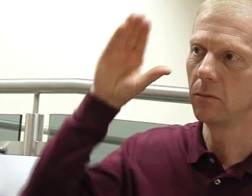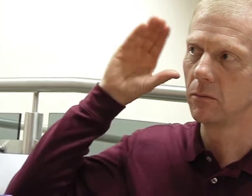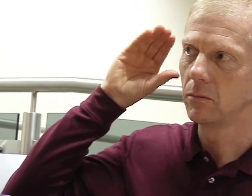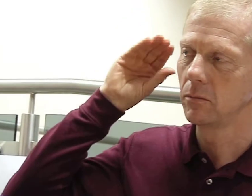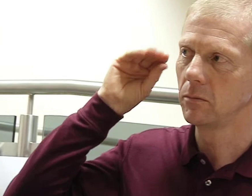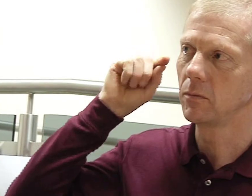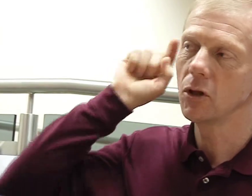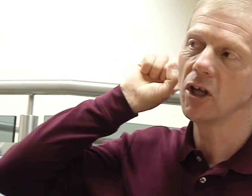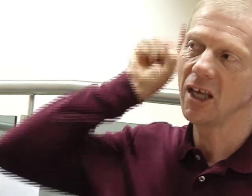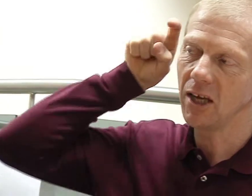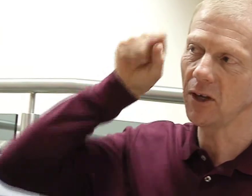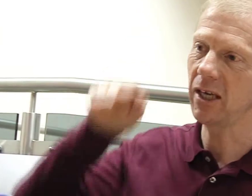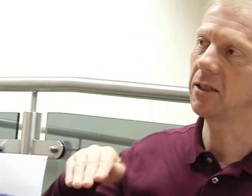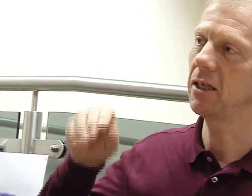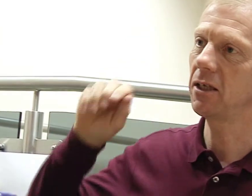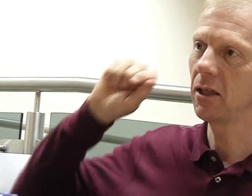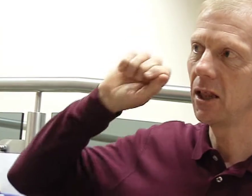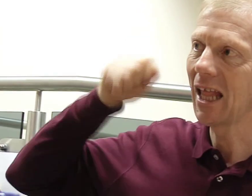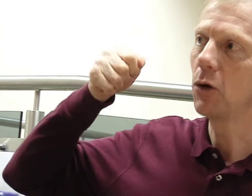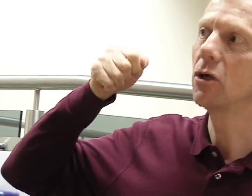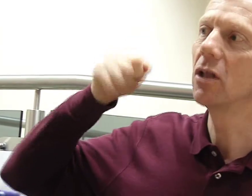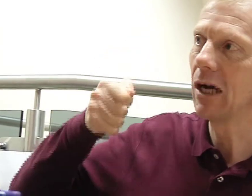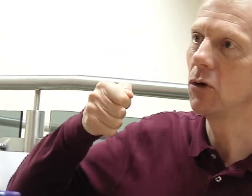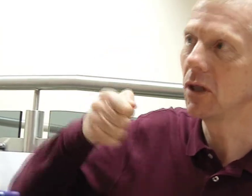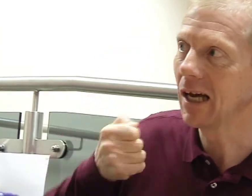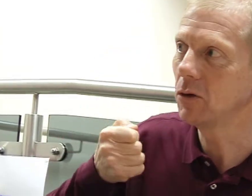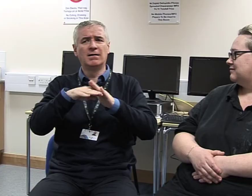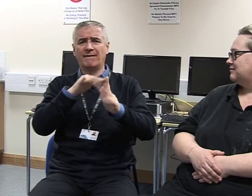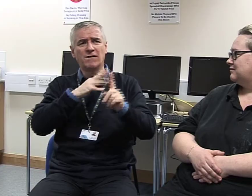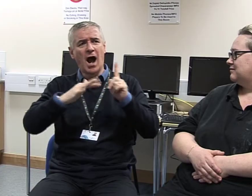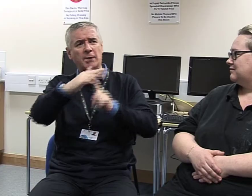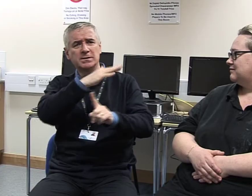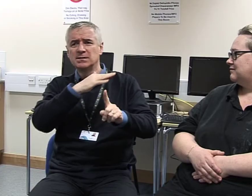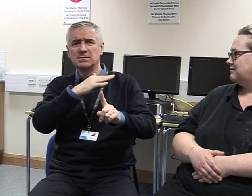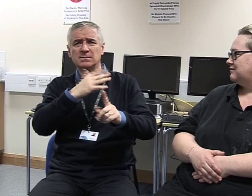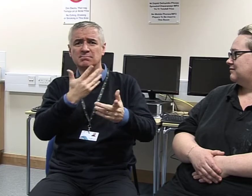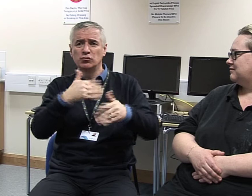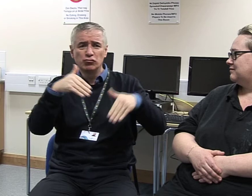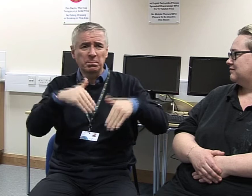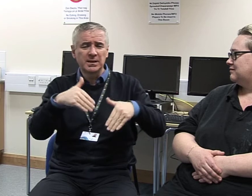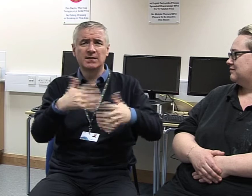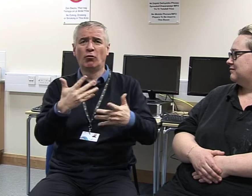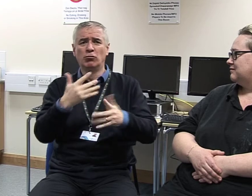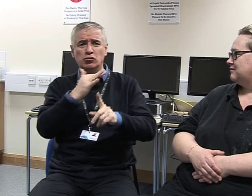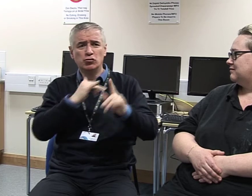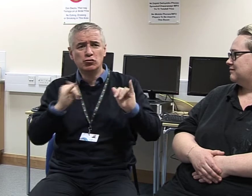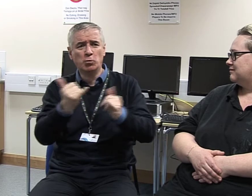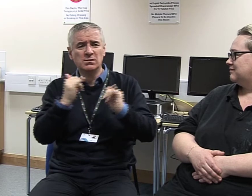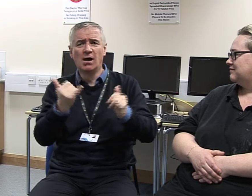the students that come through the courses. And then, of course, it means that deaf